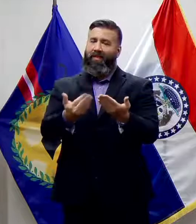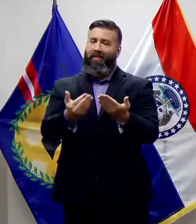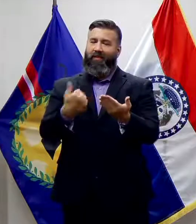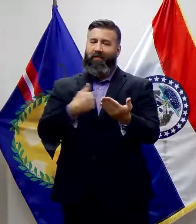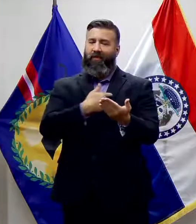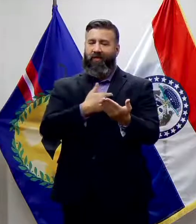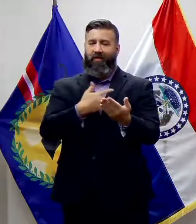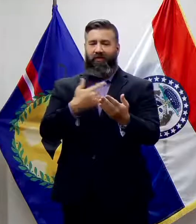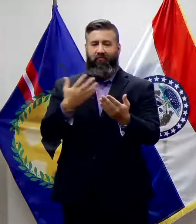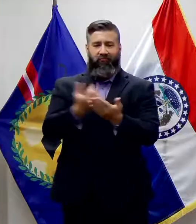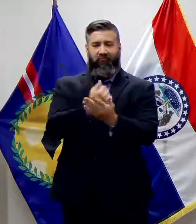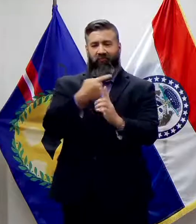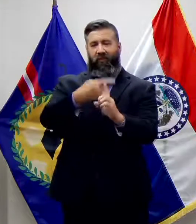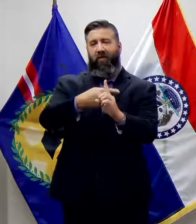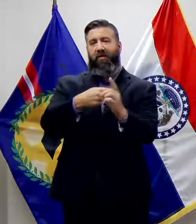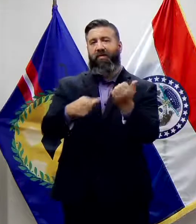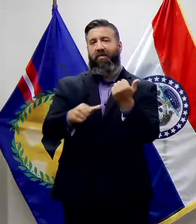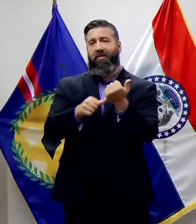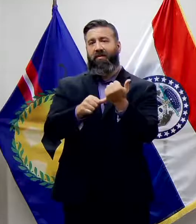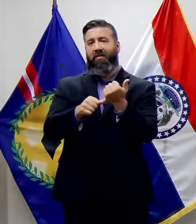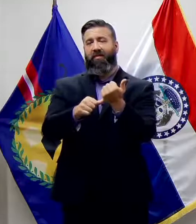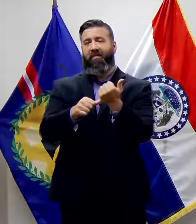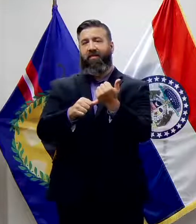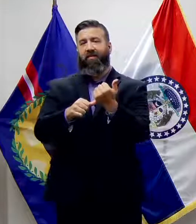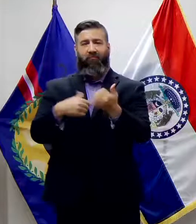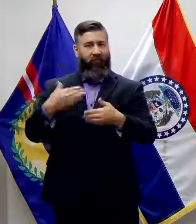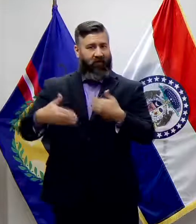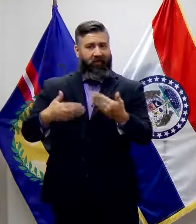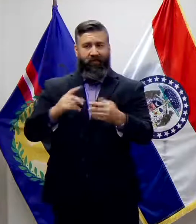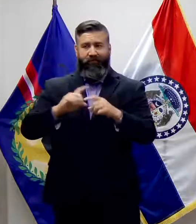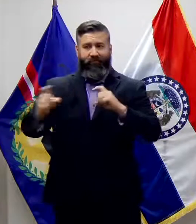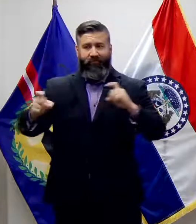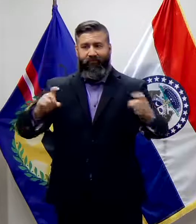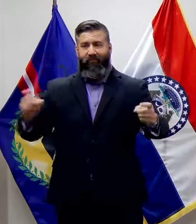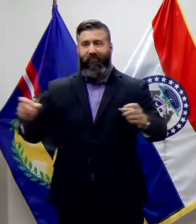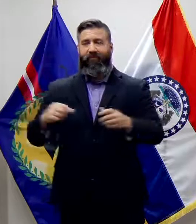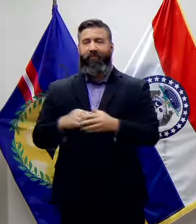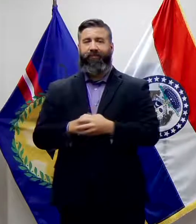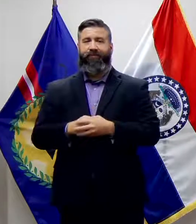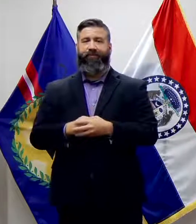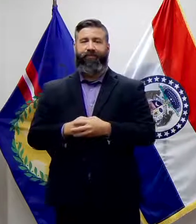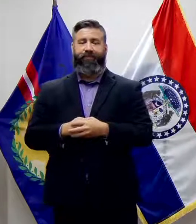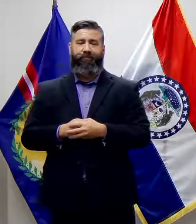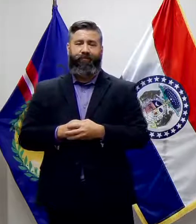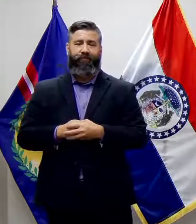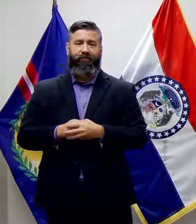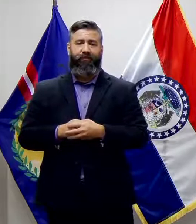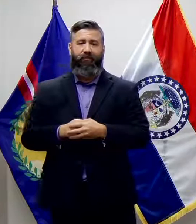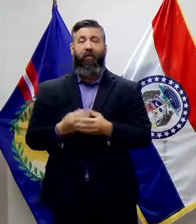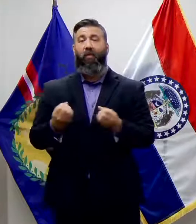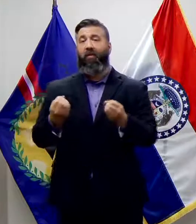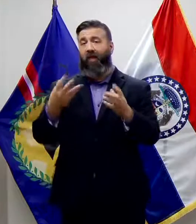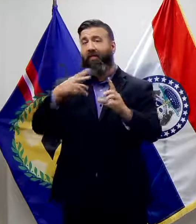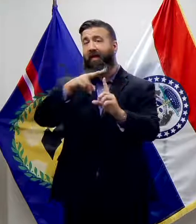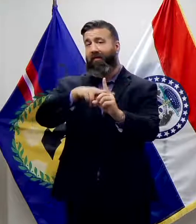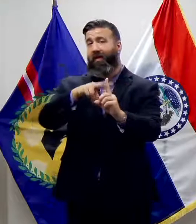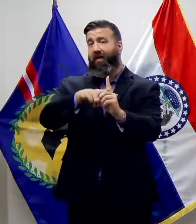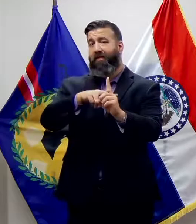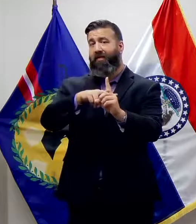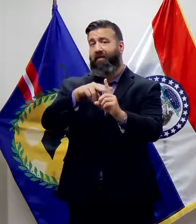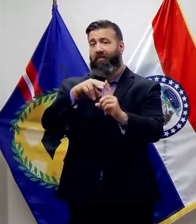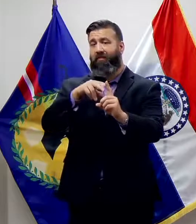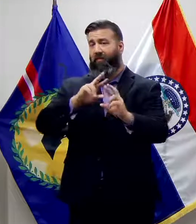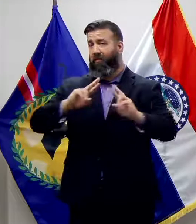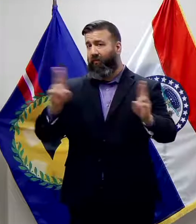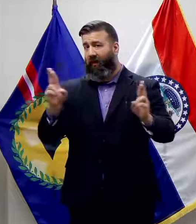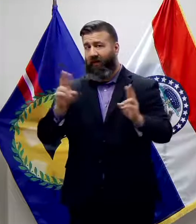get our rental assistance funds moving into the hands of tenants and landlords. We have a lot of applications in the